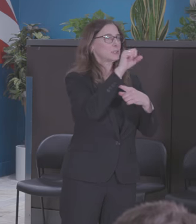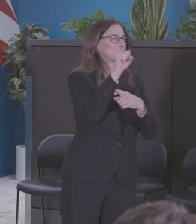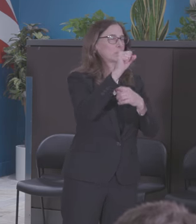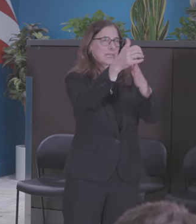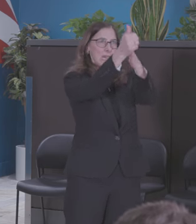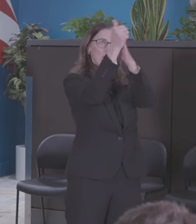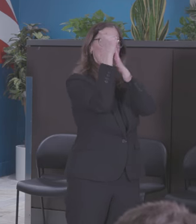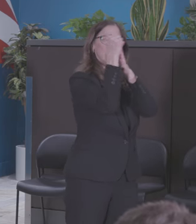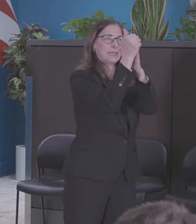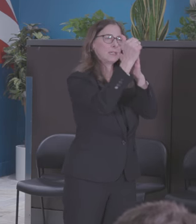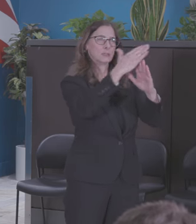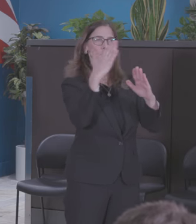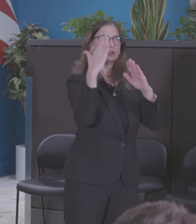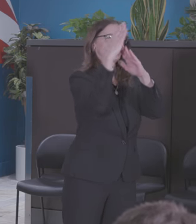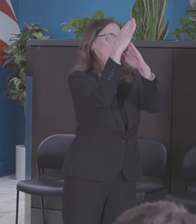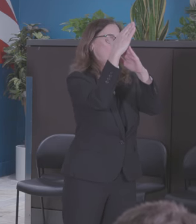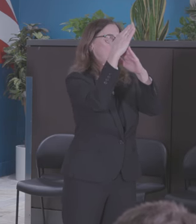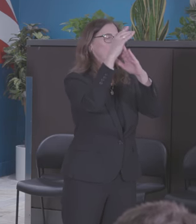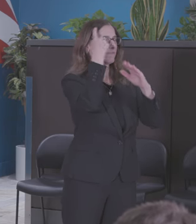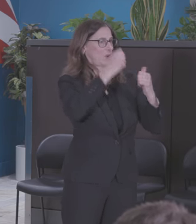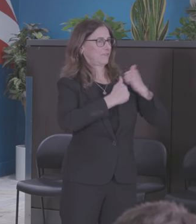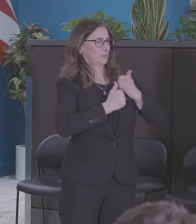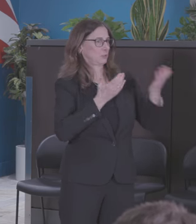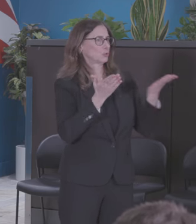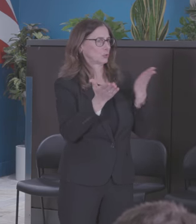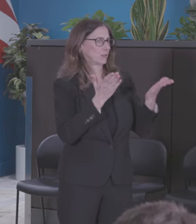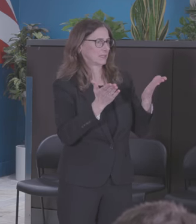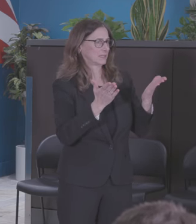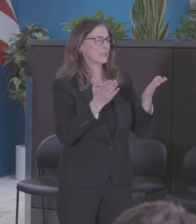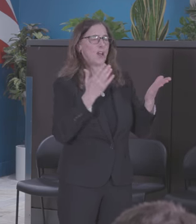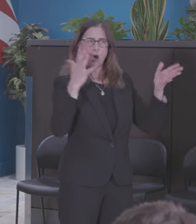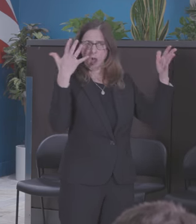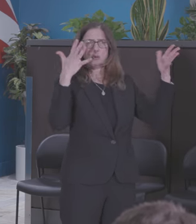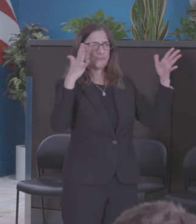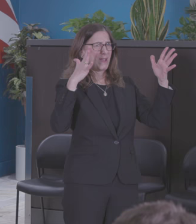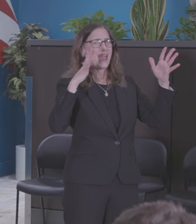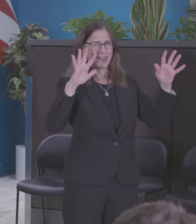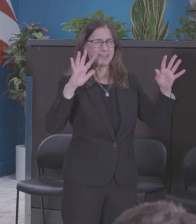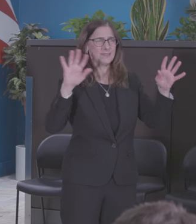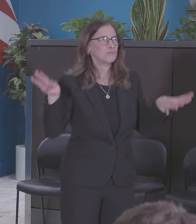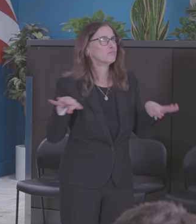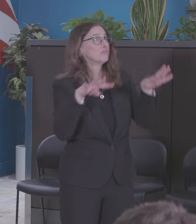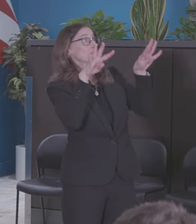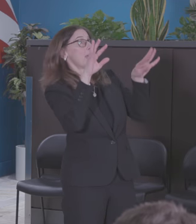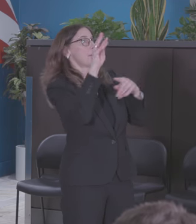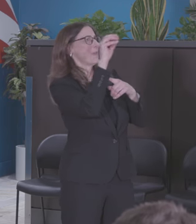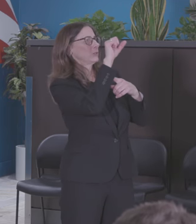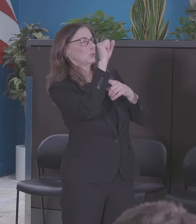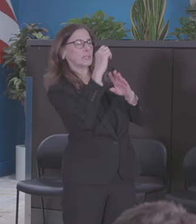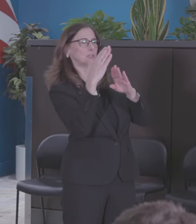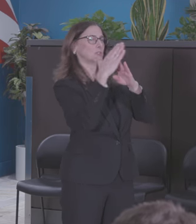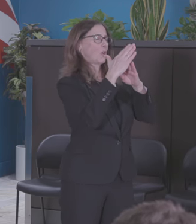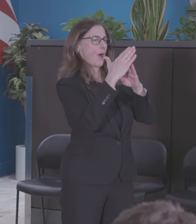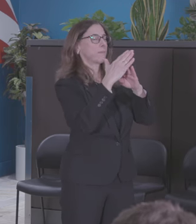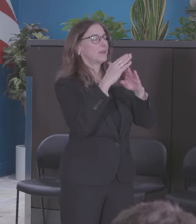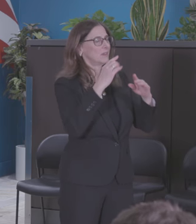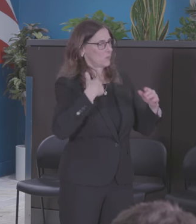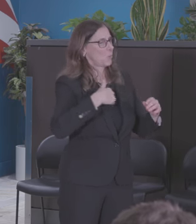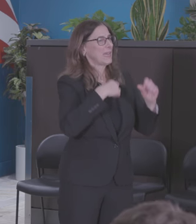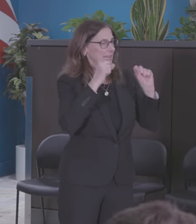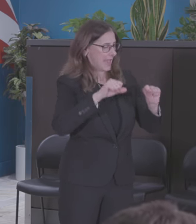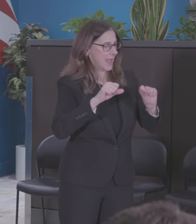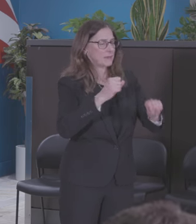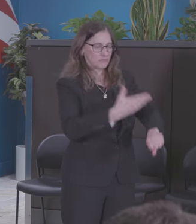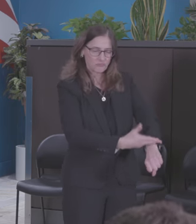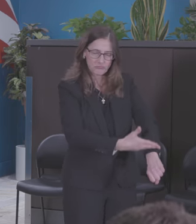We believe we are, but we want to continue to do even more. We want to make sure that we are providing every single veteran with